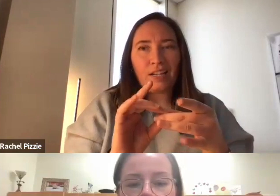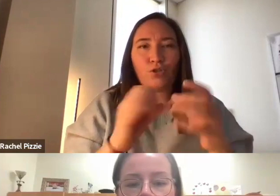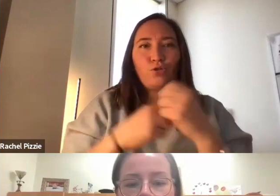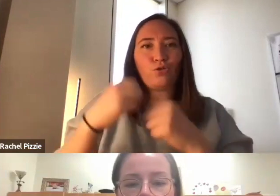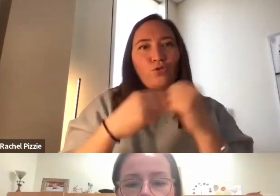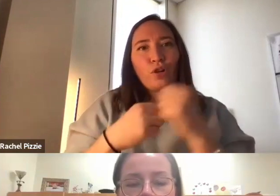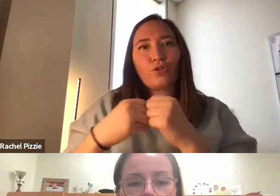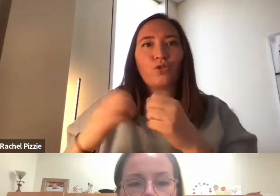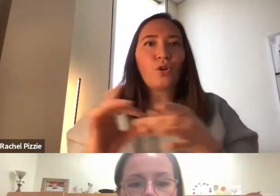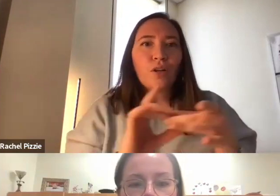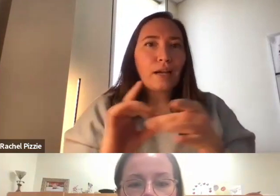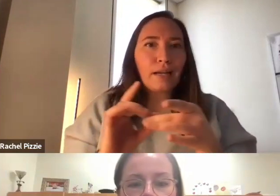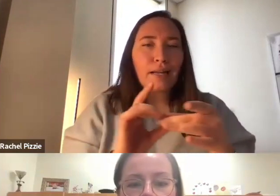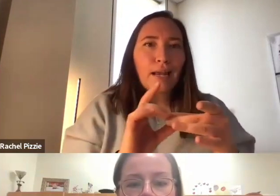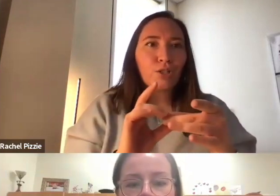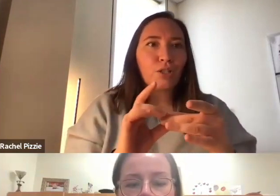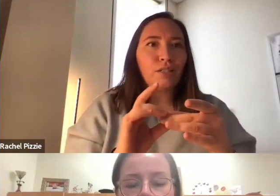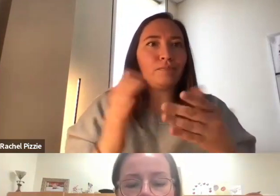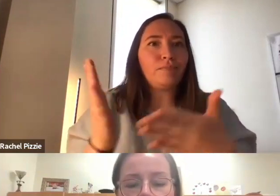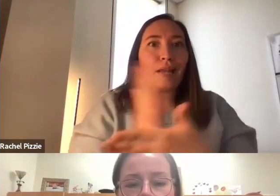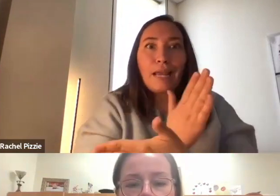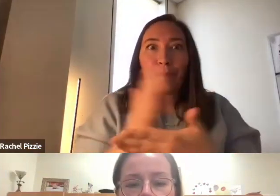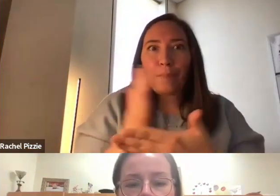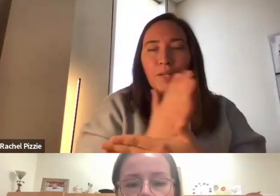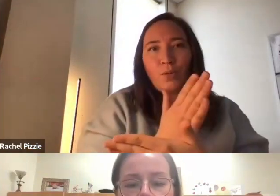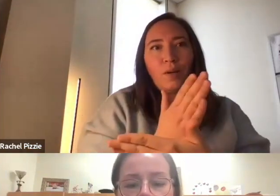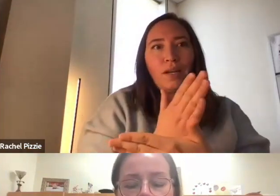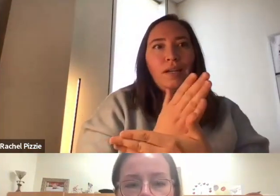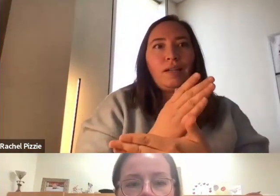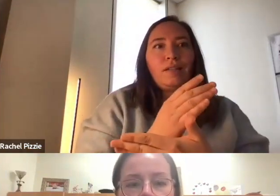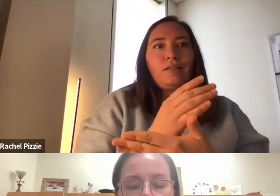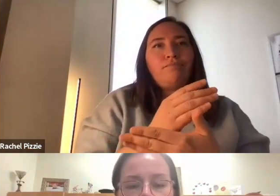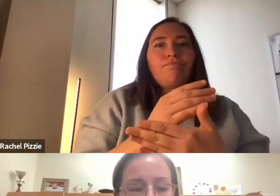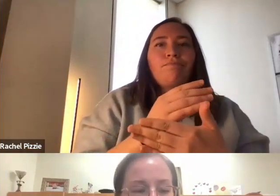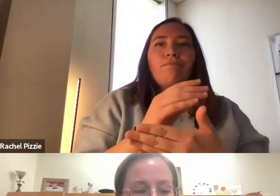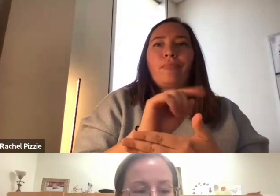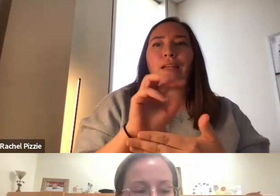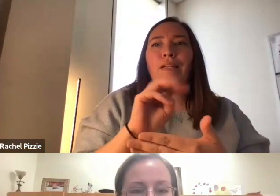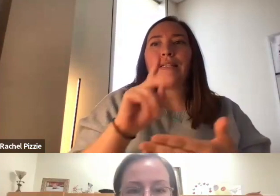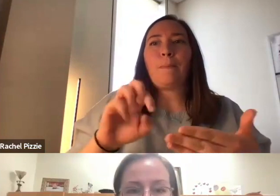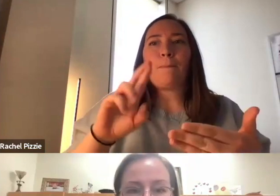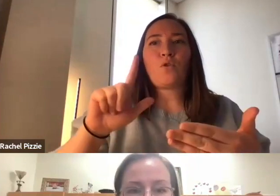that association with white matter, that structural relationship?